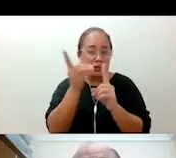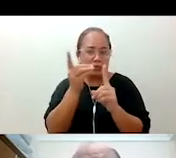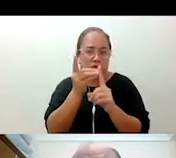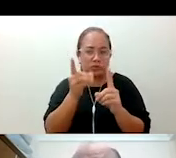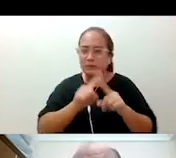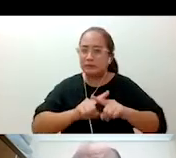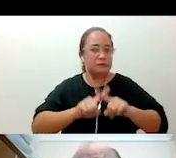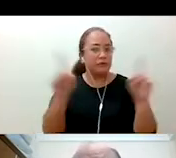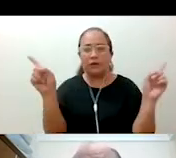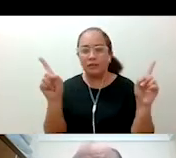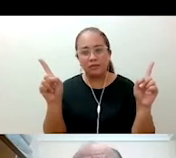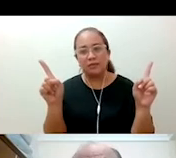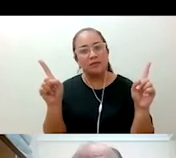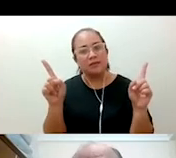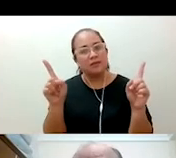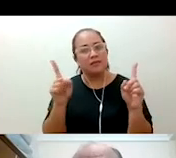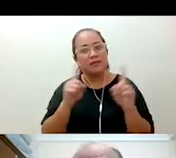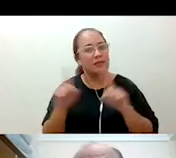of things.